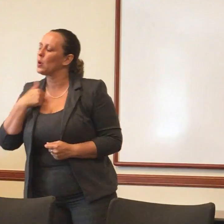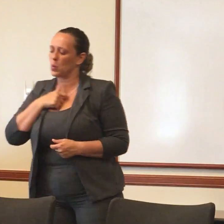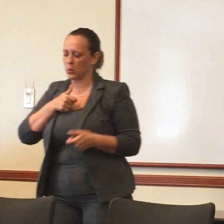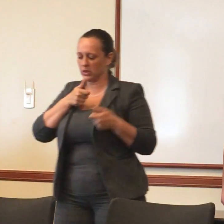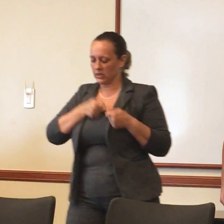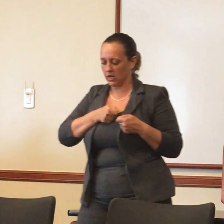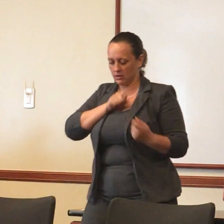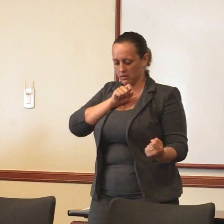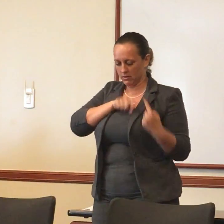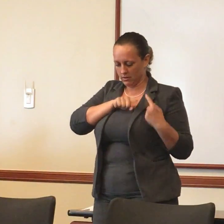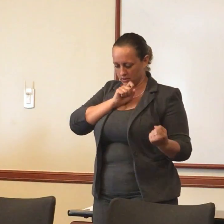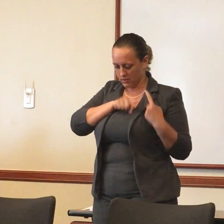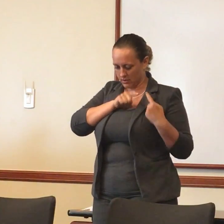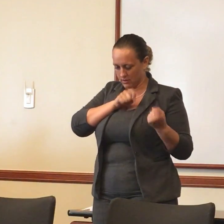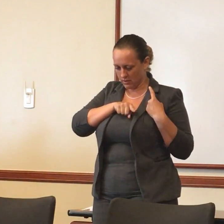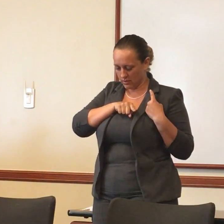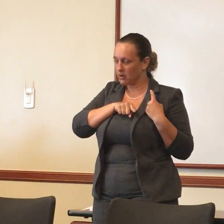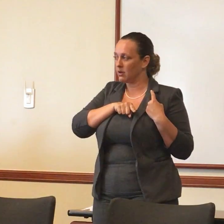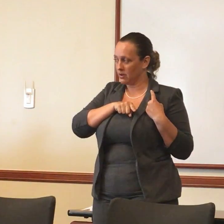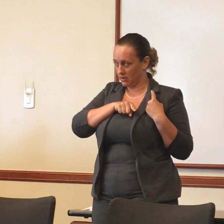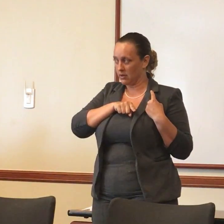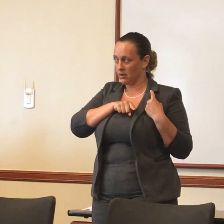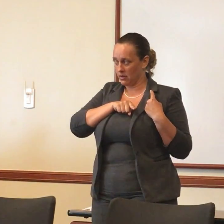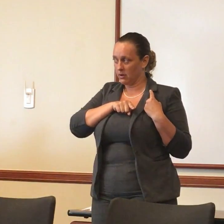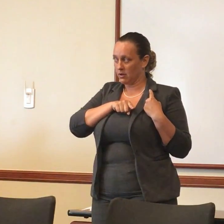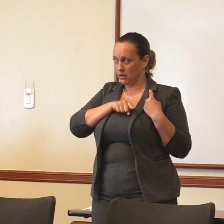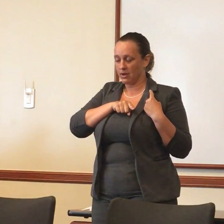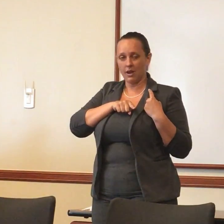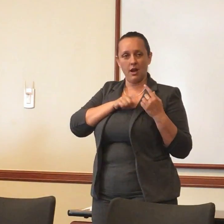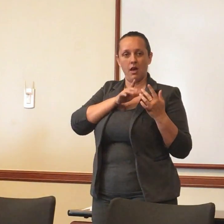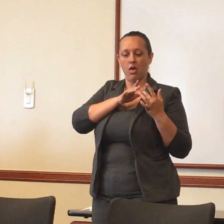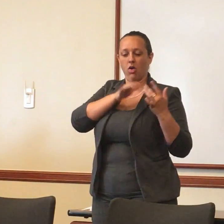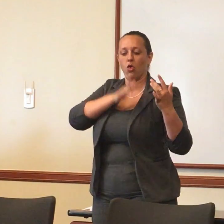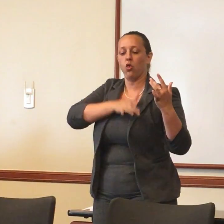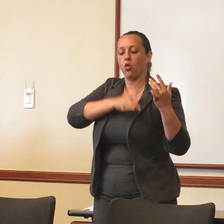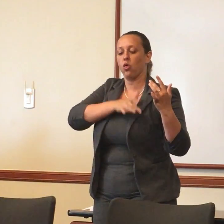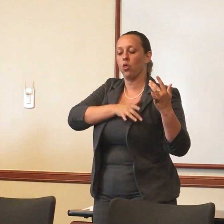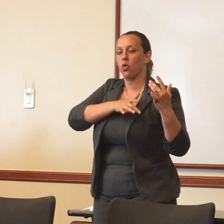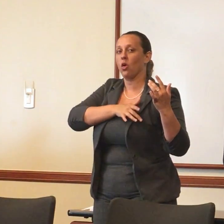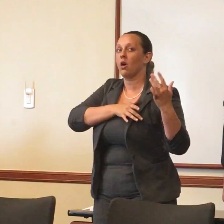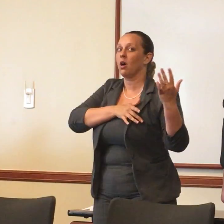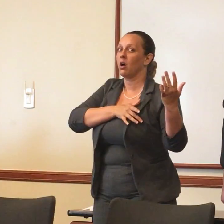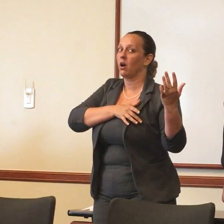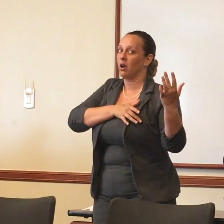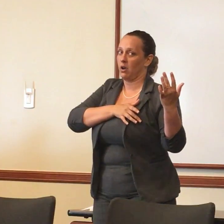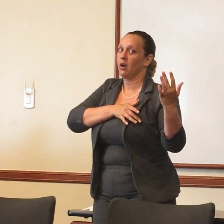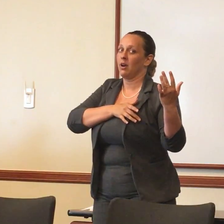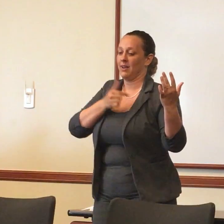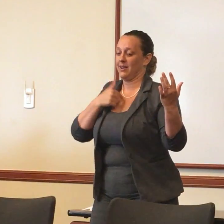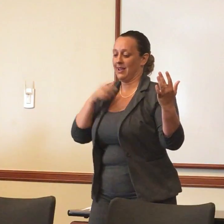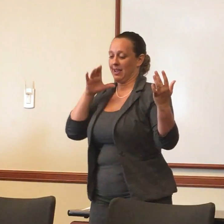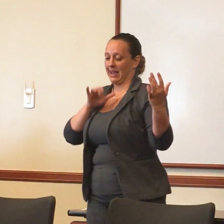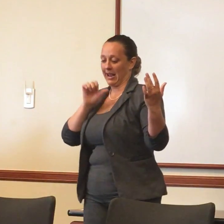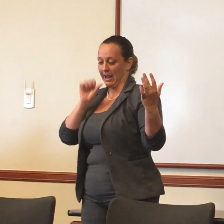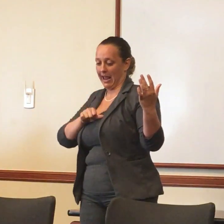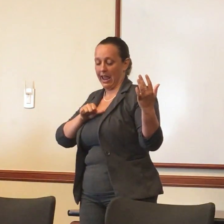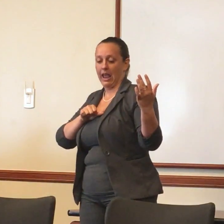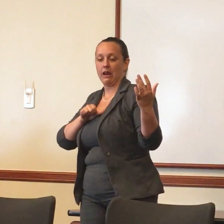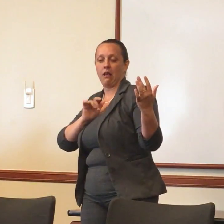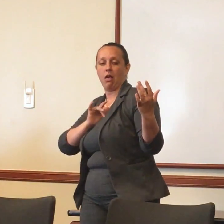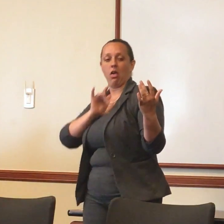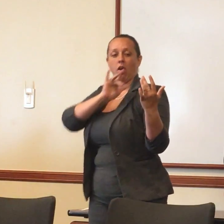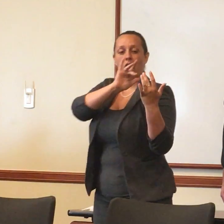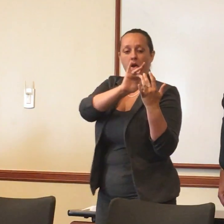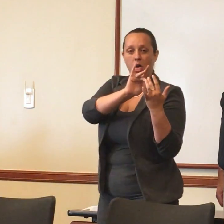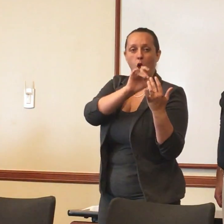we're texting back and forth to 911 and the call gets dropped somehow, will they be able to retrieve it, or do we have to call 911